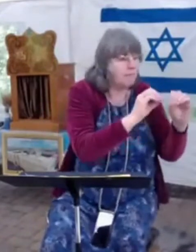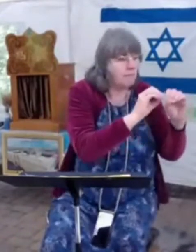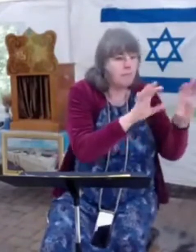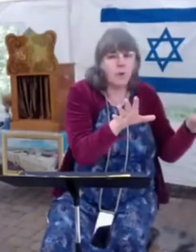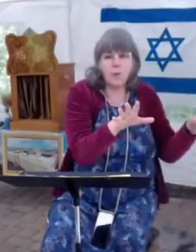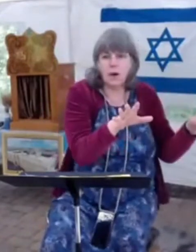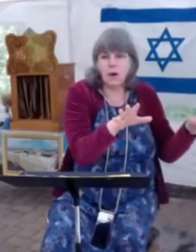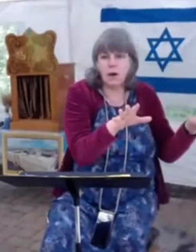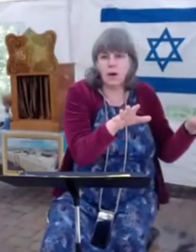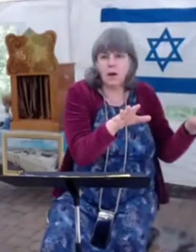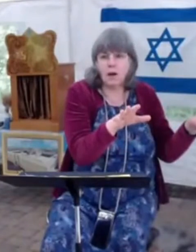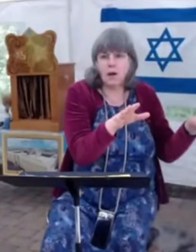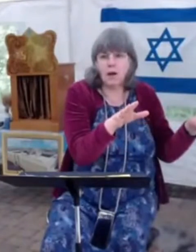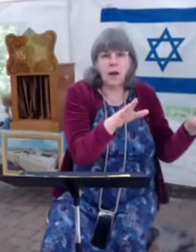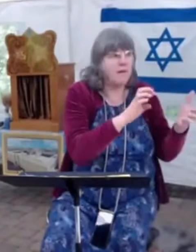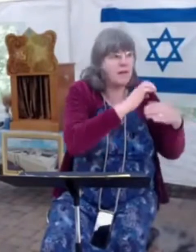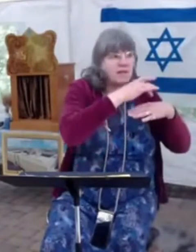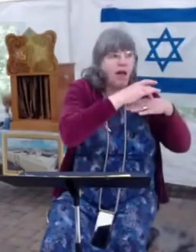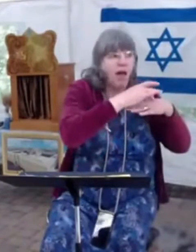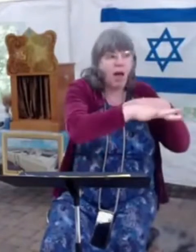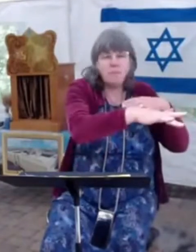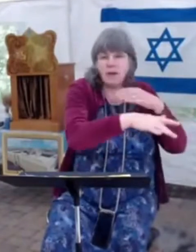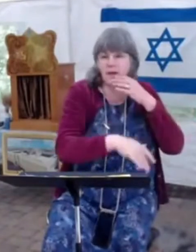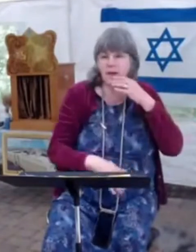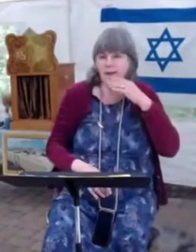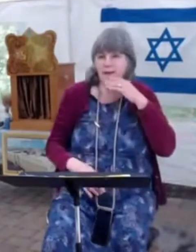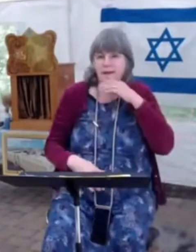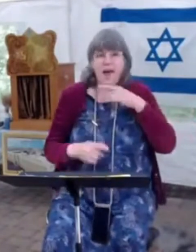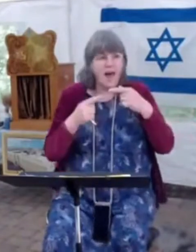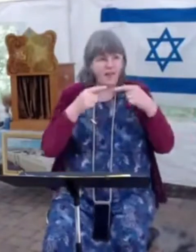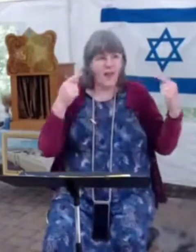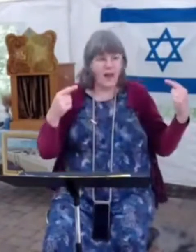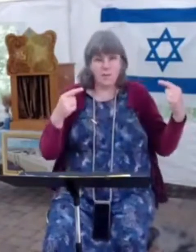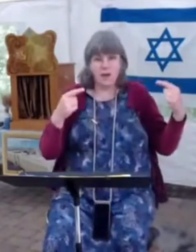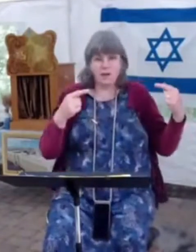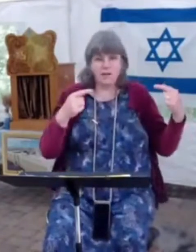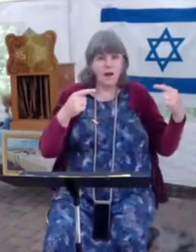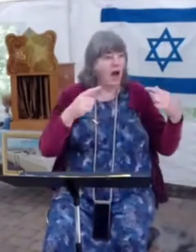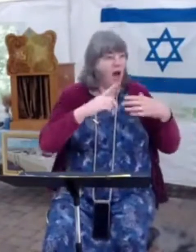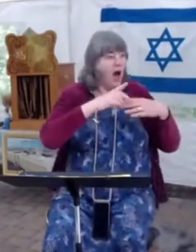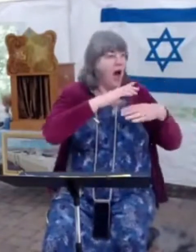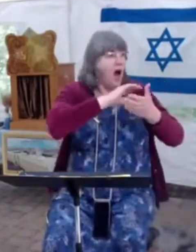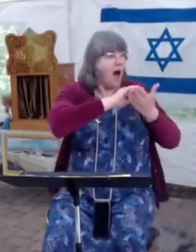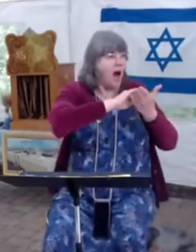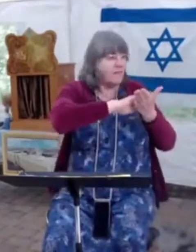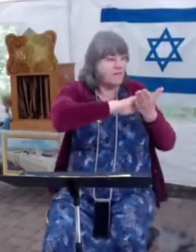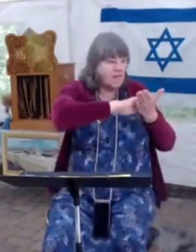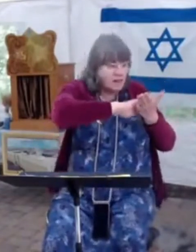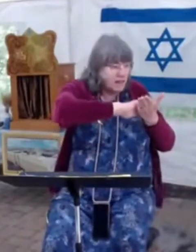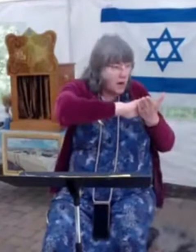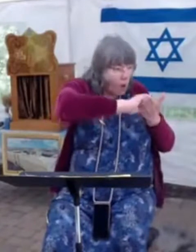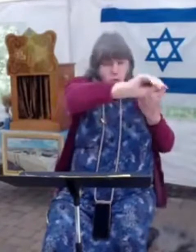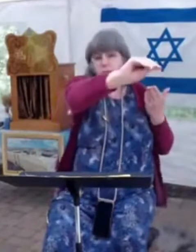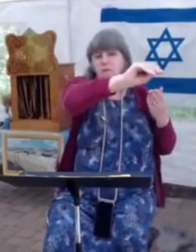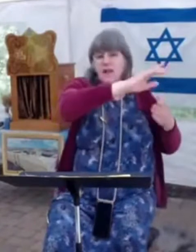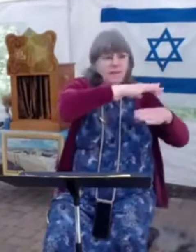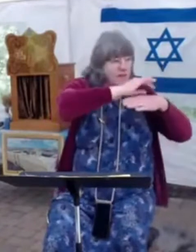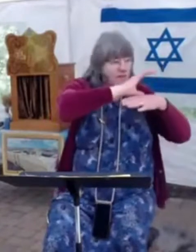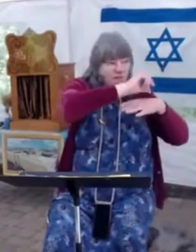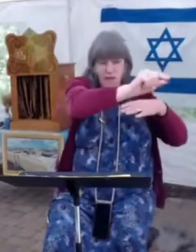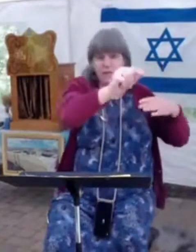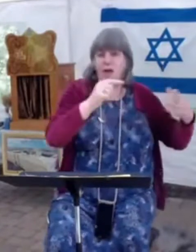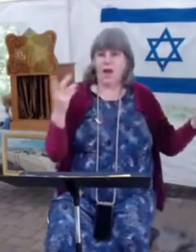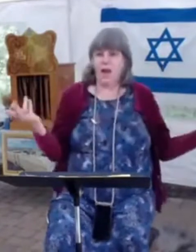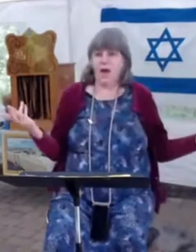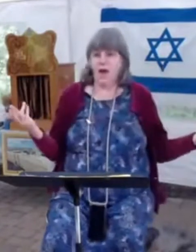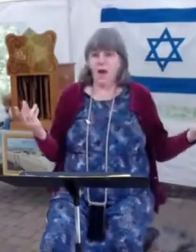city. They all fled. So the 4 lepers, they started looting on all the stuff that was